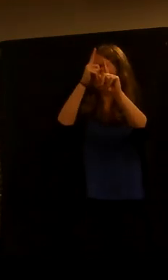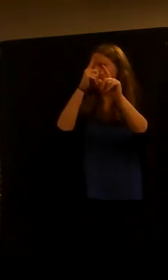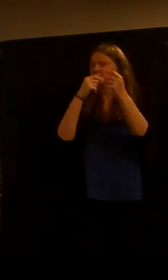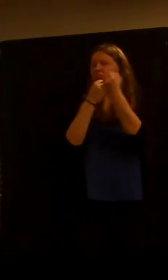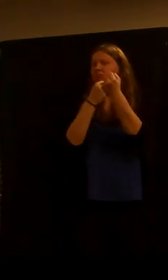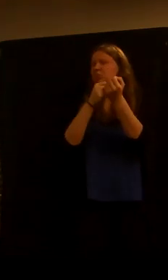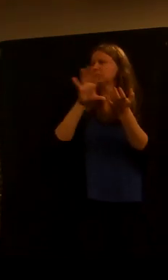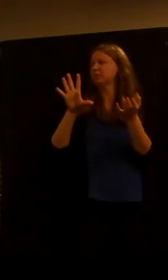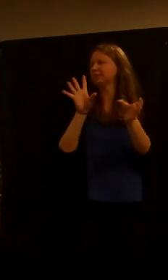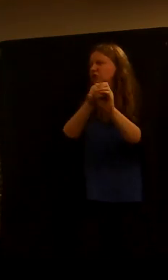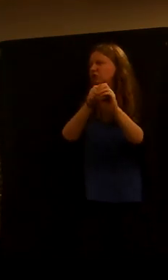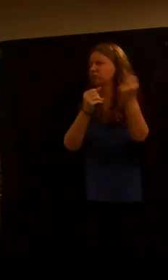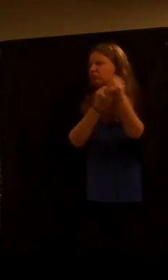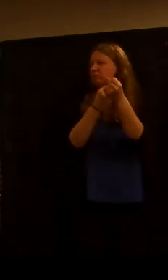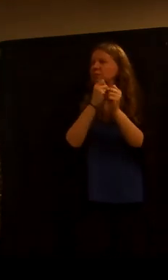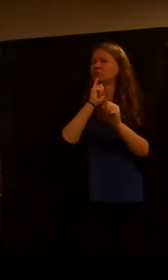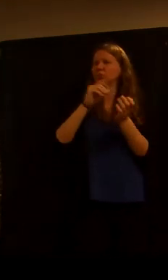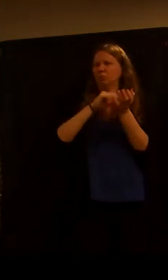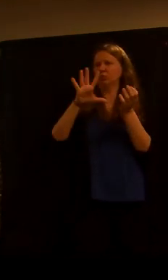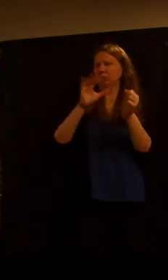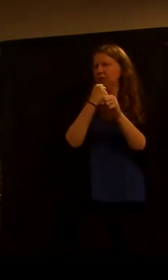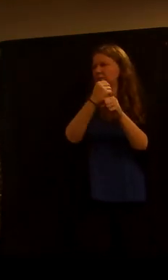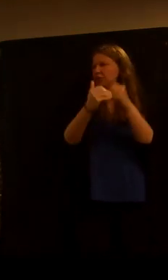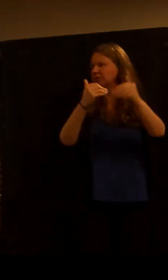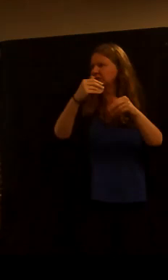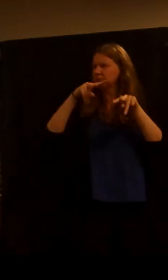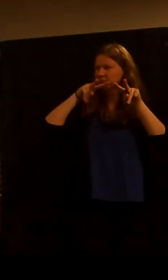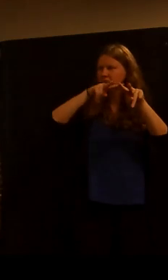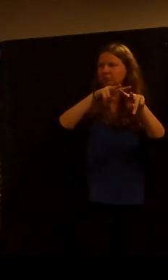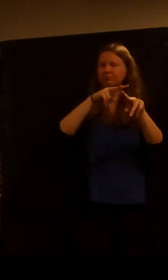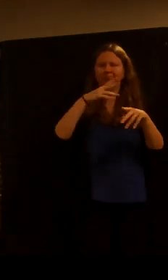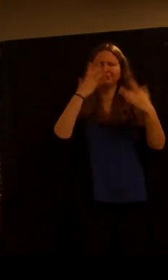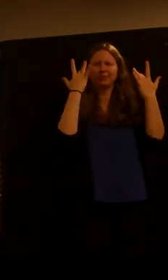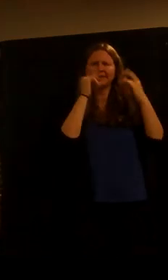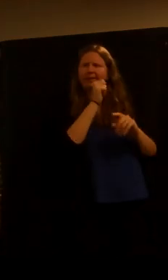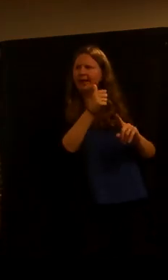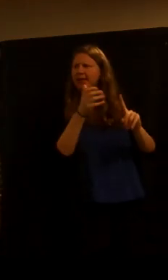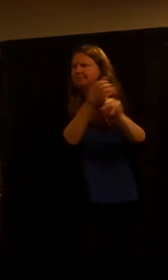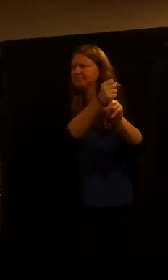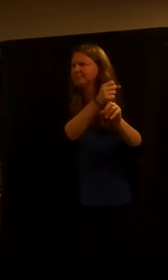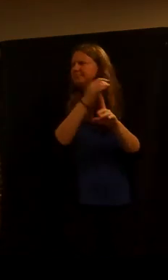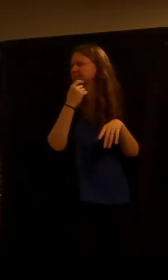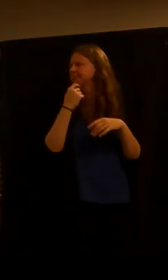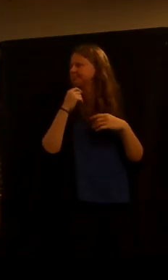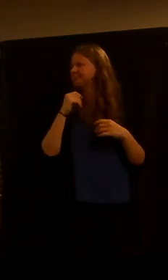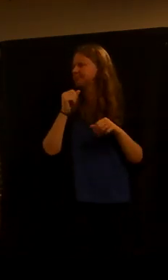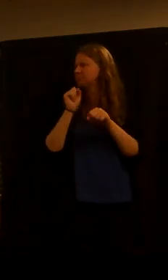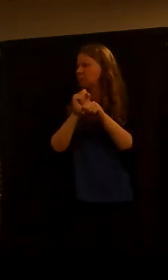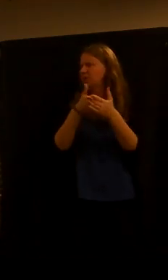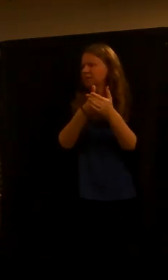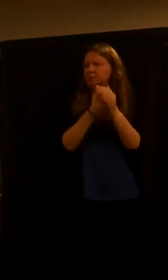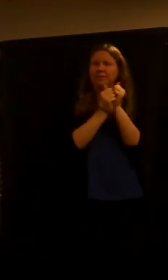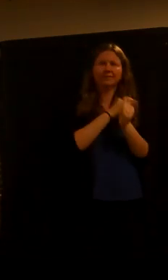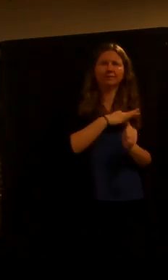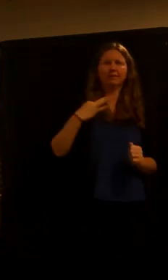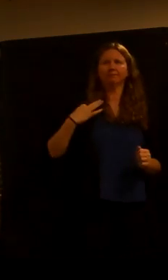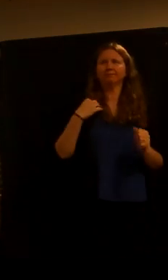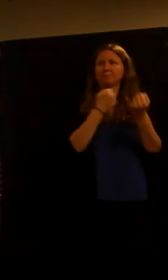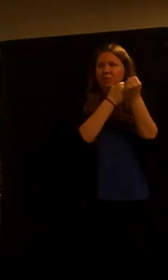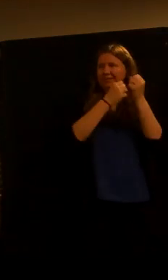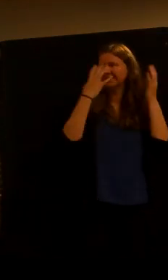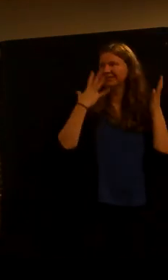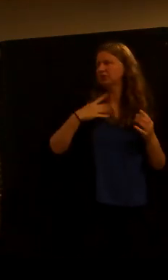structure everything. We still maintain that same goal, is providing supports and interventions for our students and making sure that we're capturing